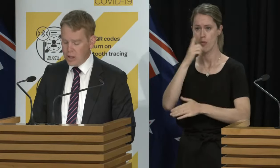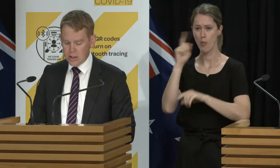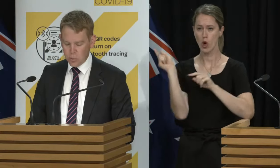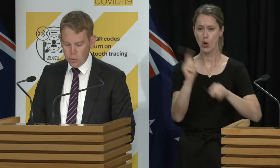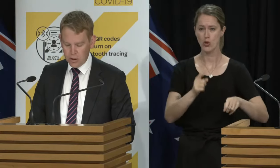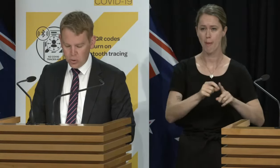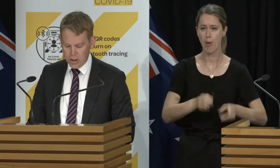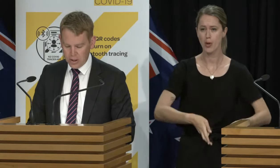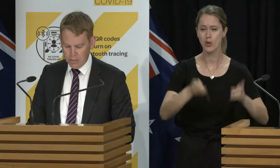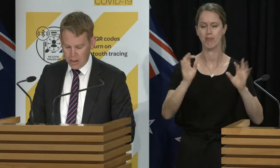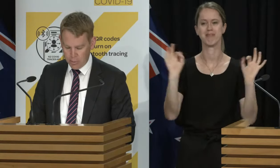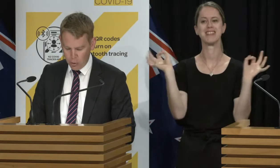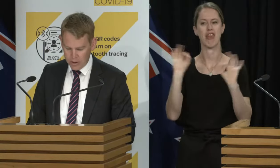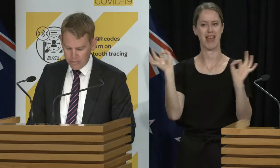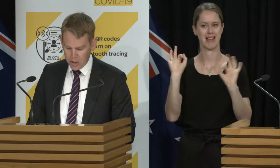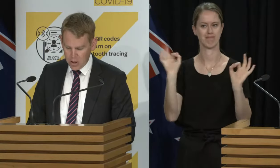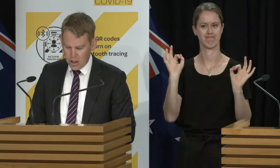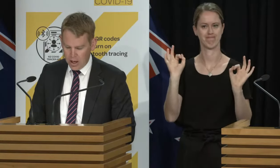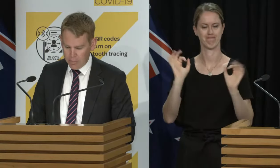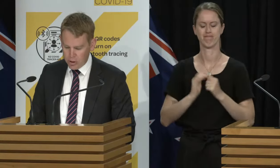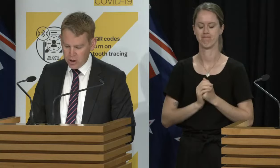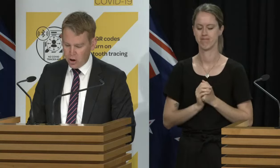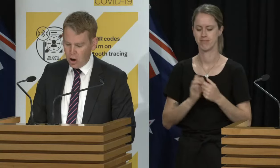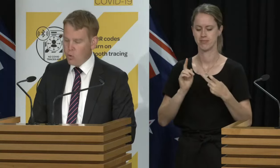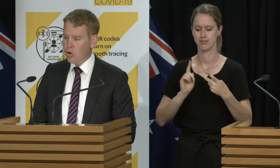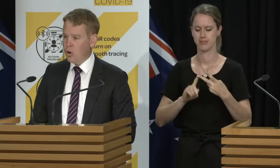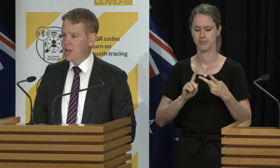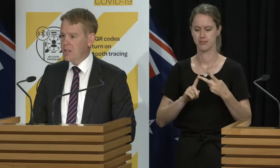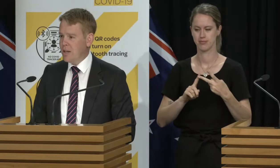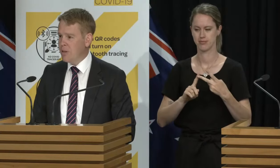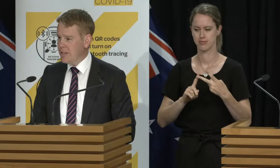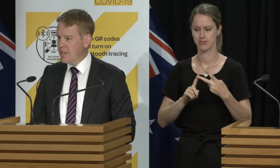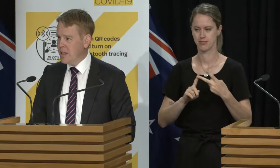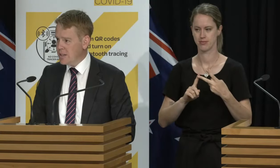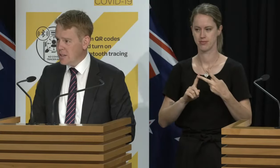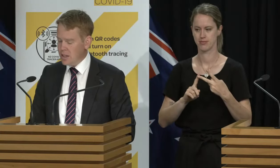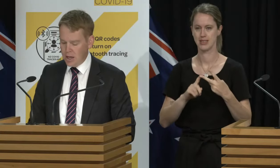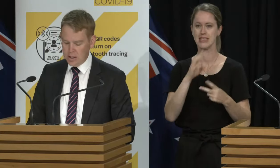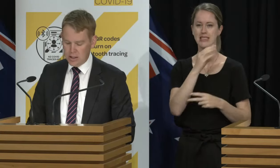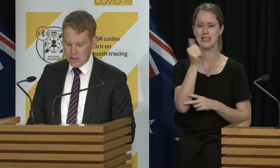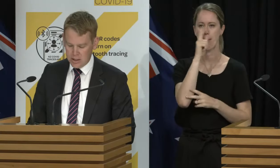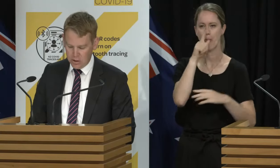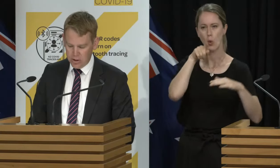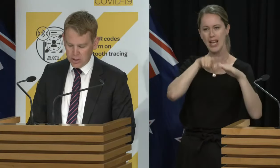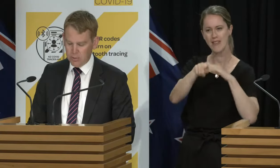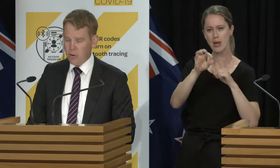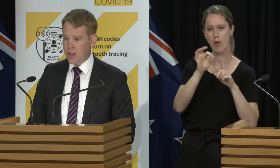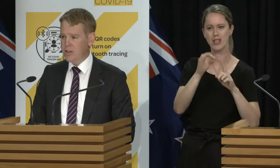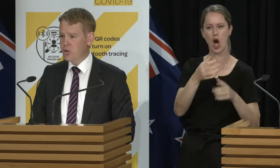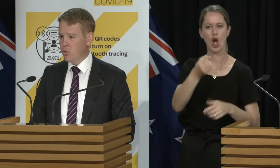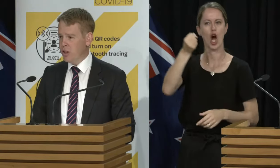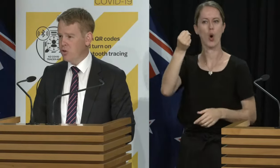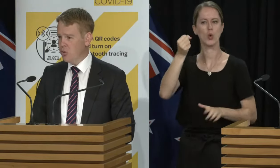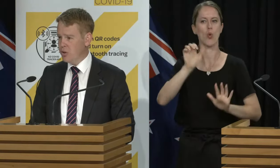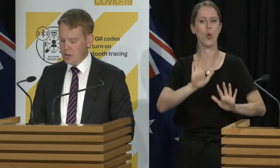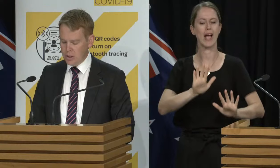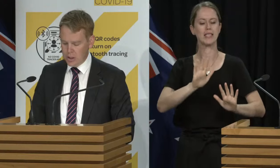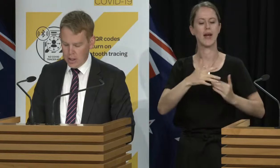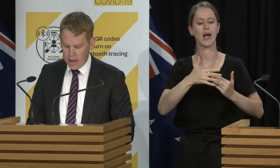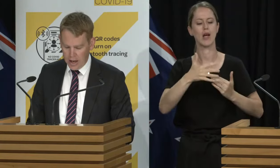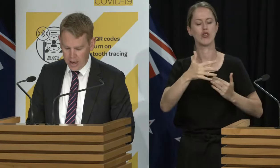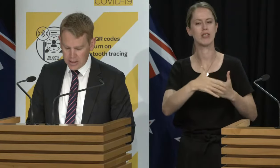new guests will be joining them at the Pullman, putting a hold on some guests exiting as necessary to provide additional